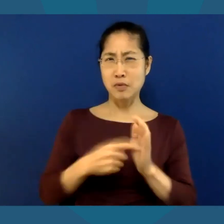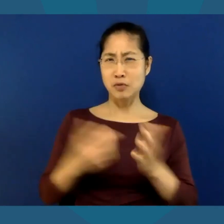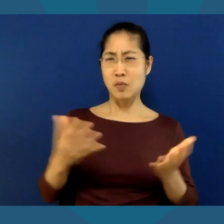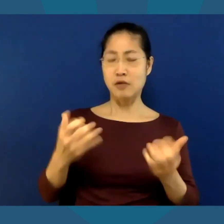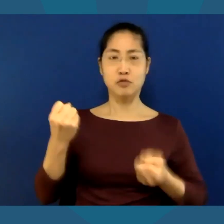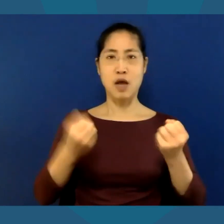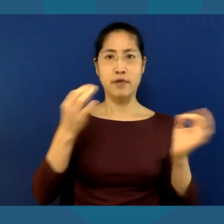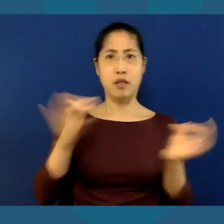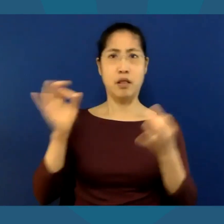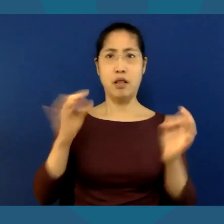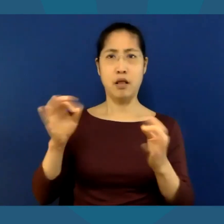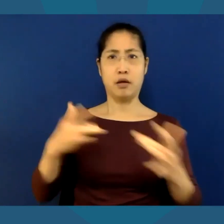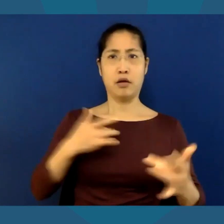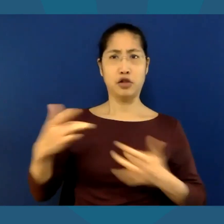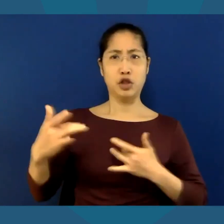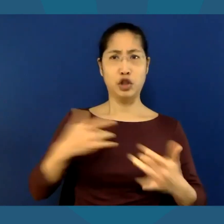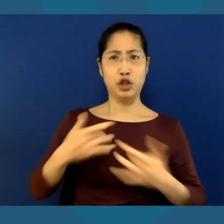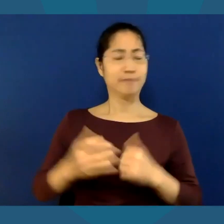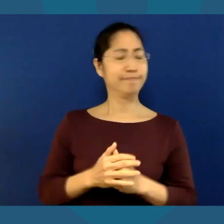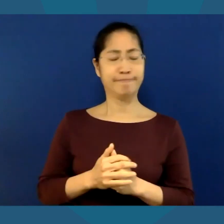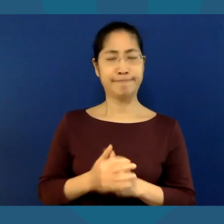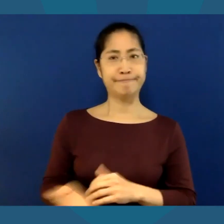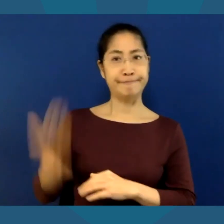many crashes.